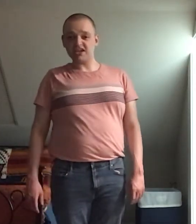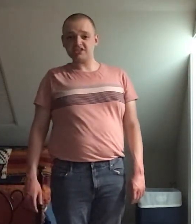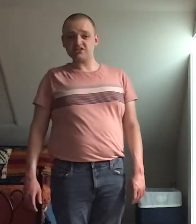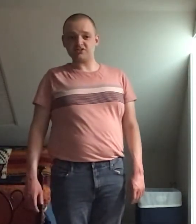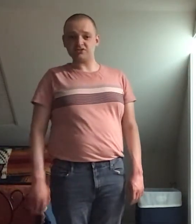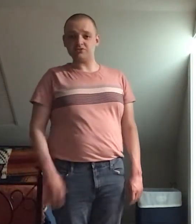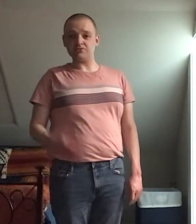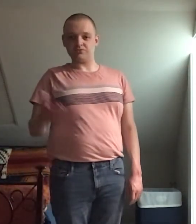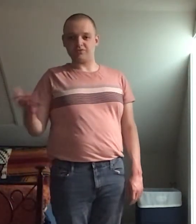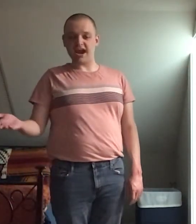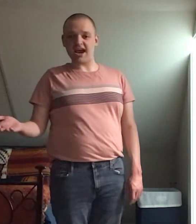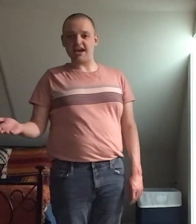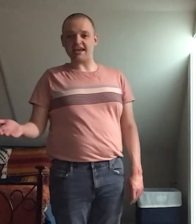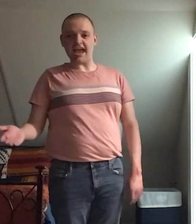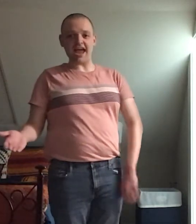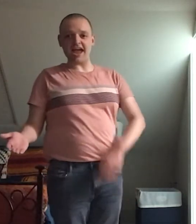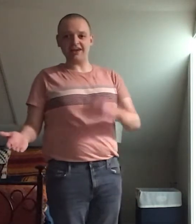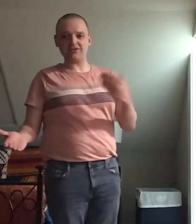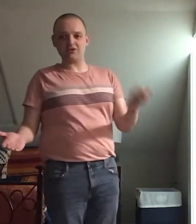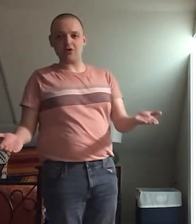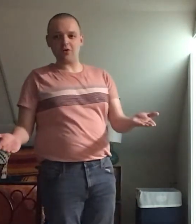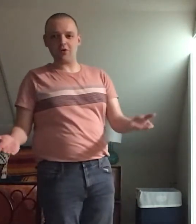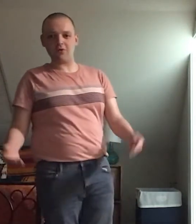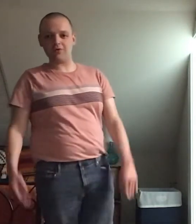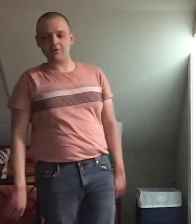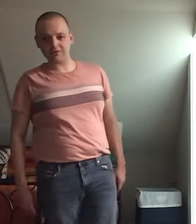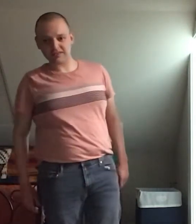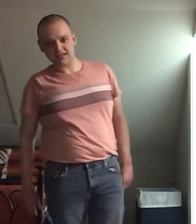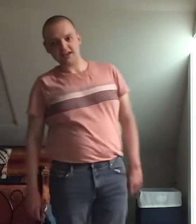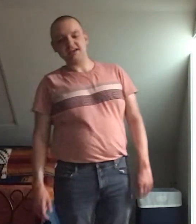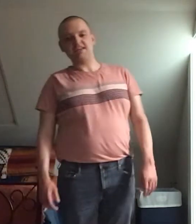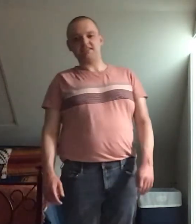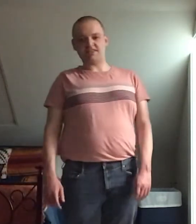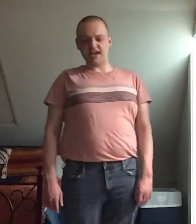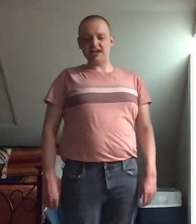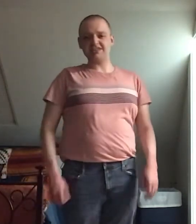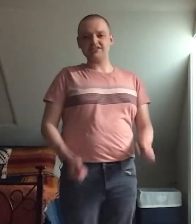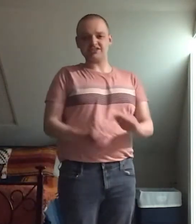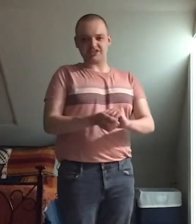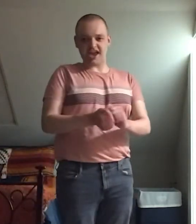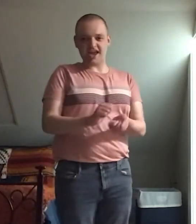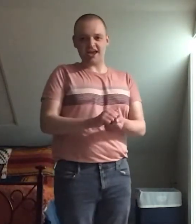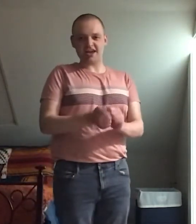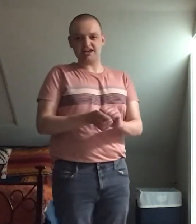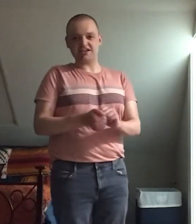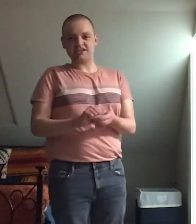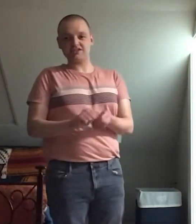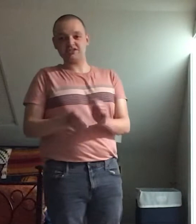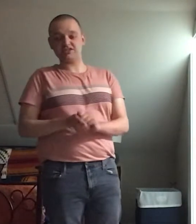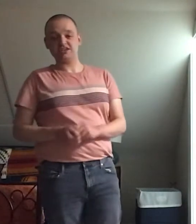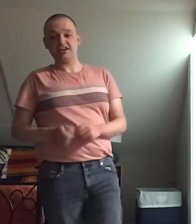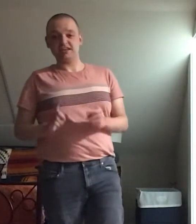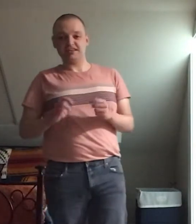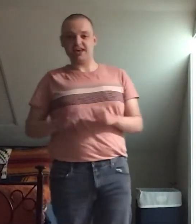changing to red and gold. Things change, yes